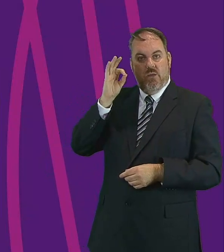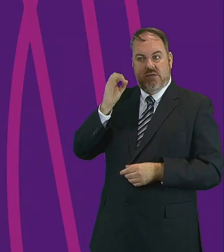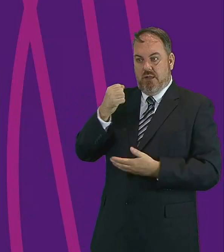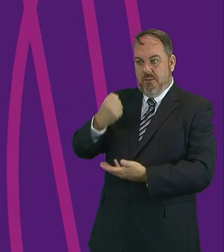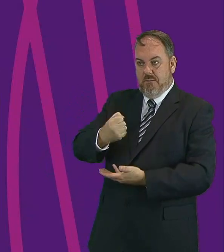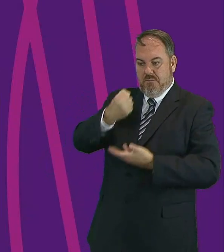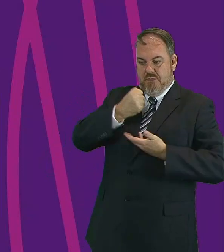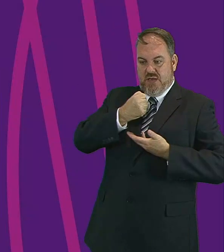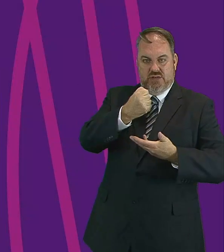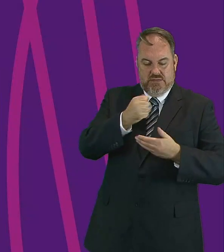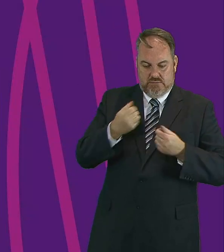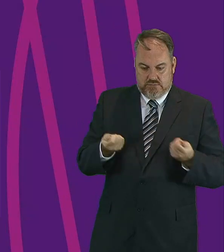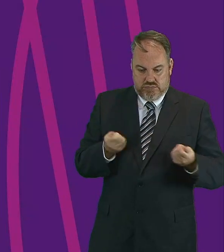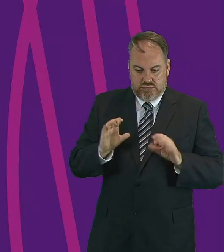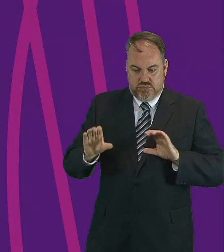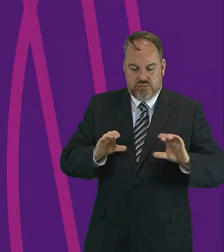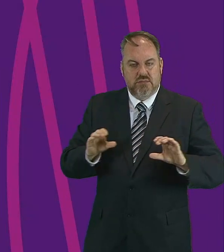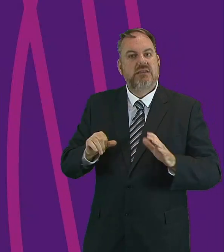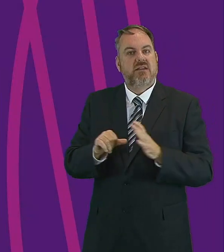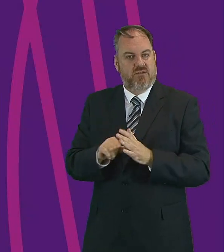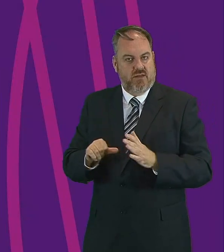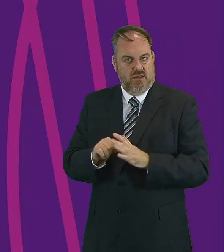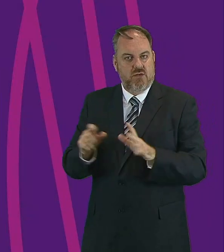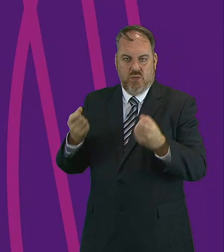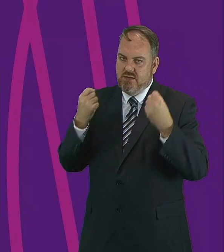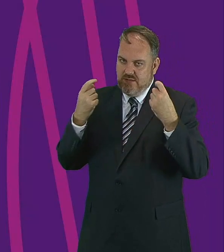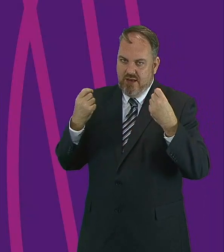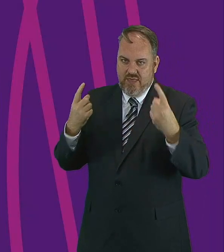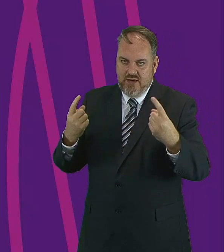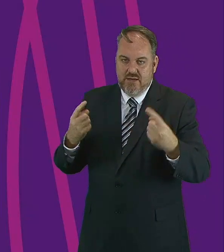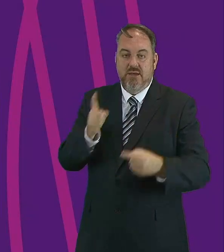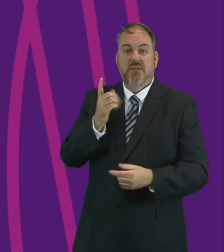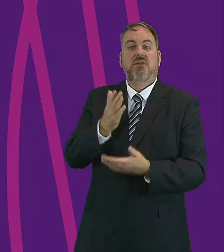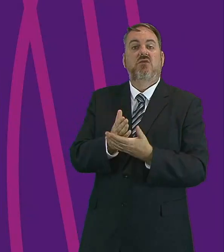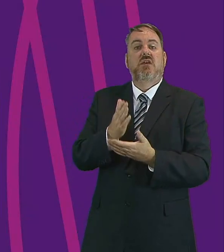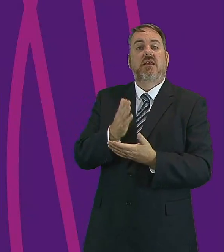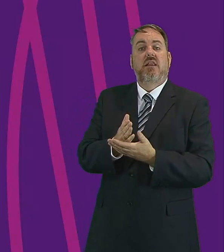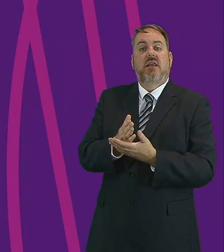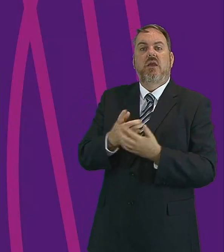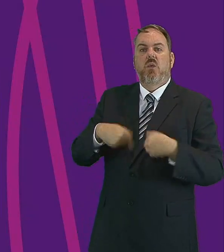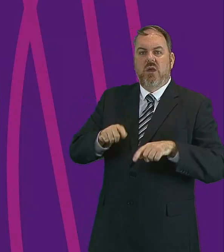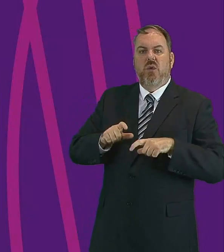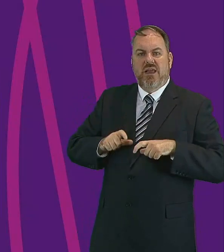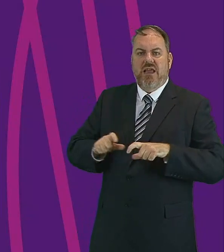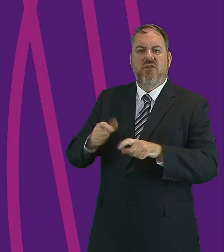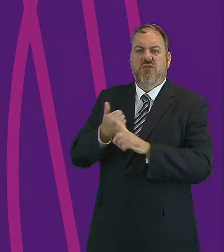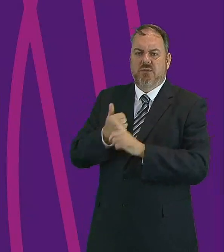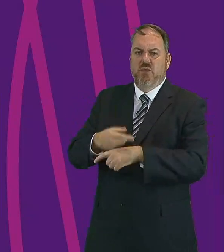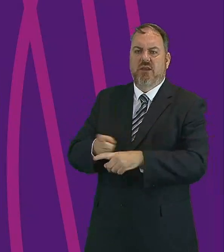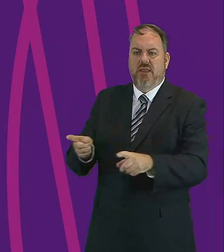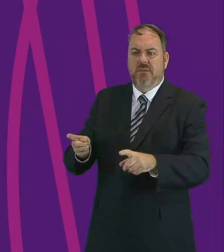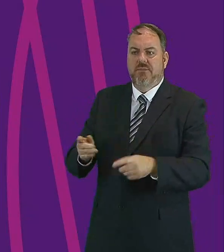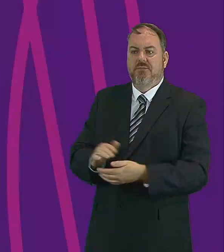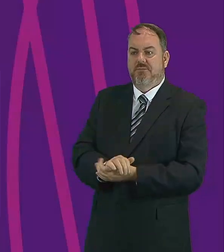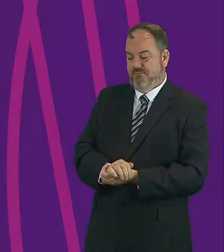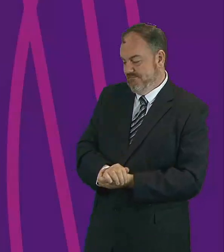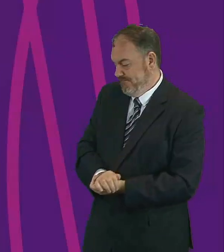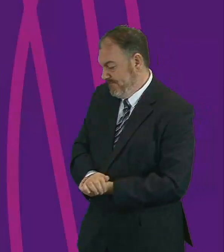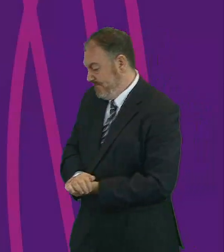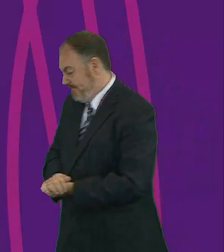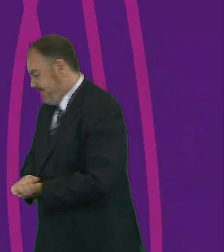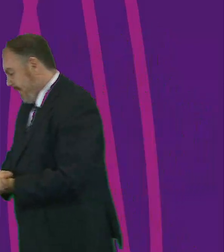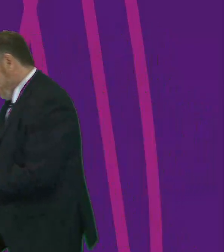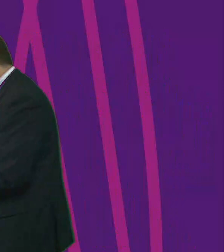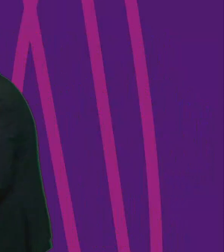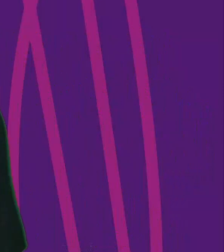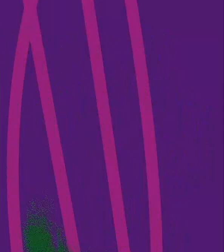strong sense of the importance of these services, and I certainly want to see them continue and go from strength to strength. Question number 4, Willie